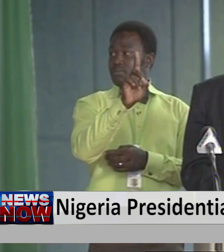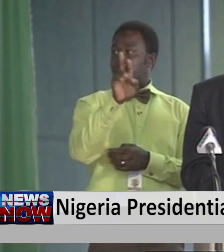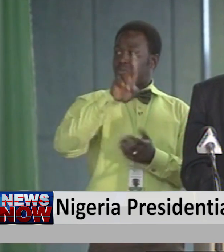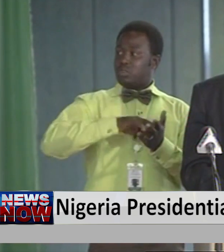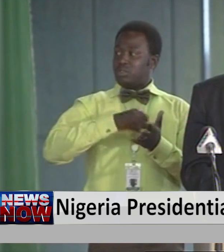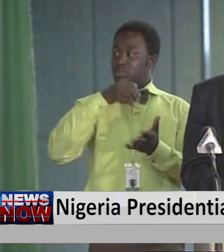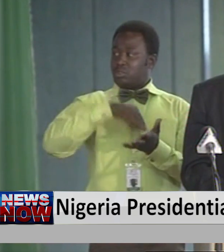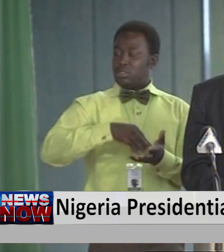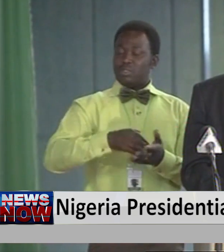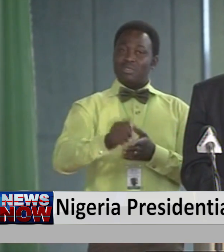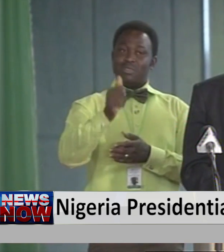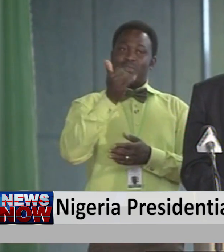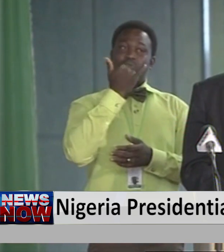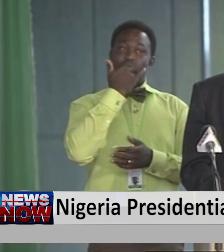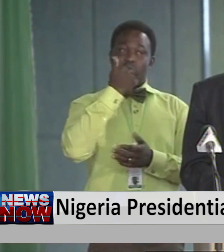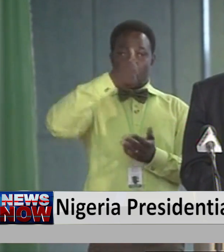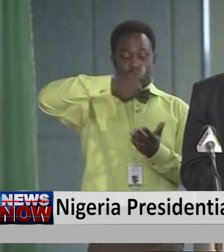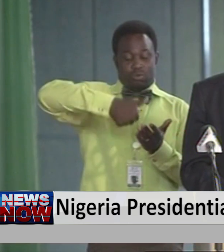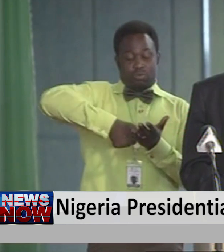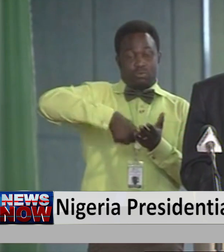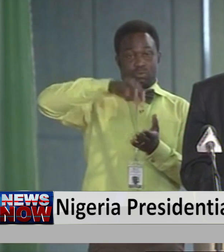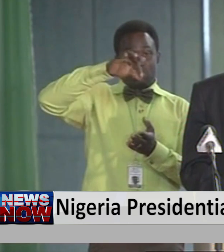I repeat, rejected votes